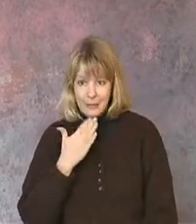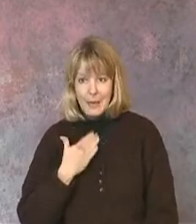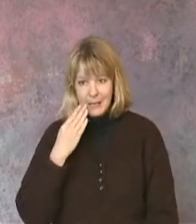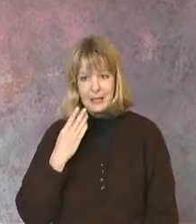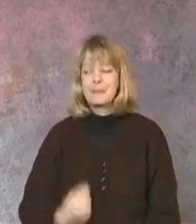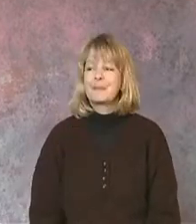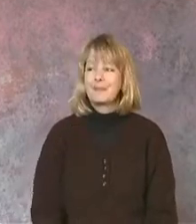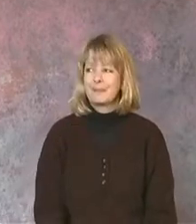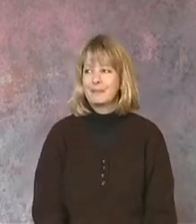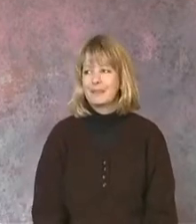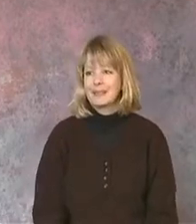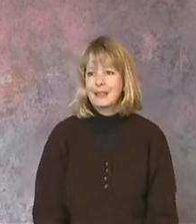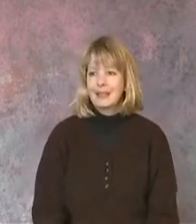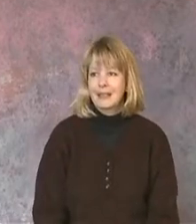be.